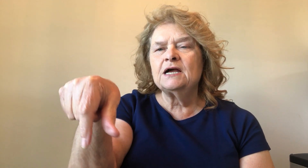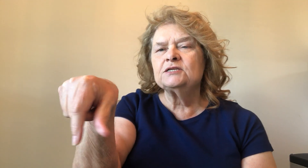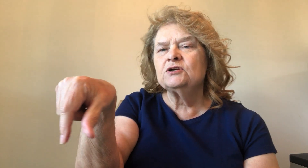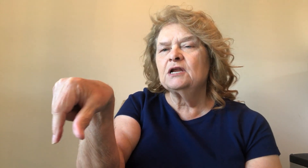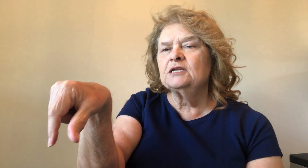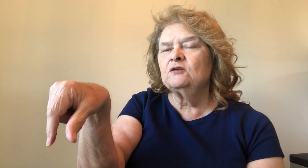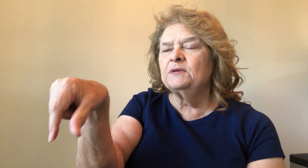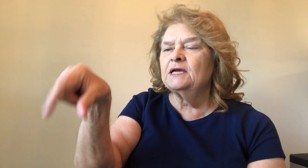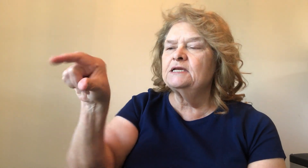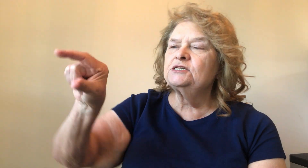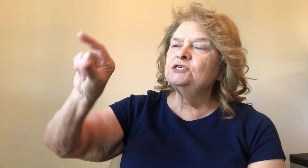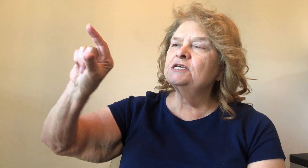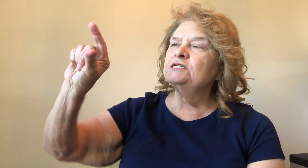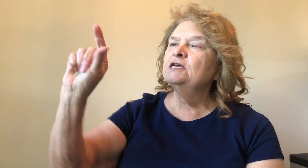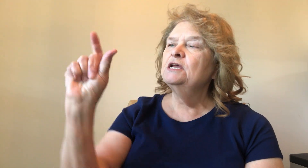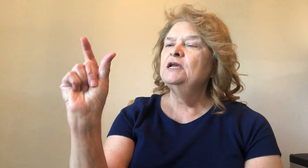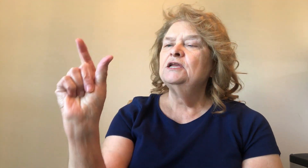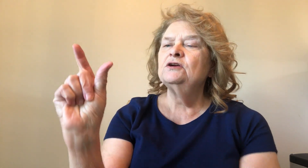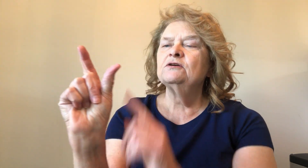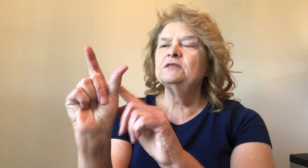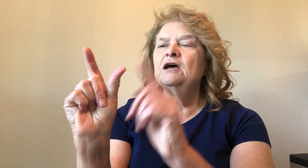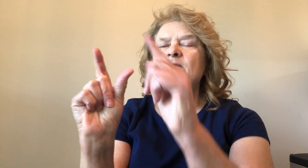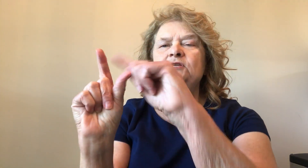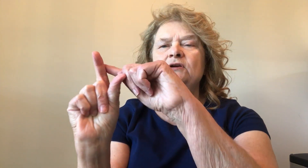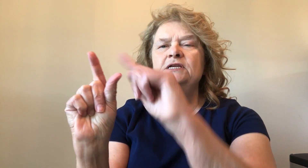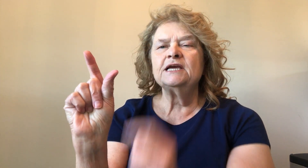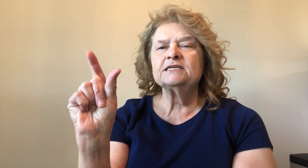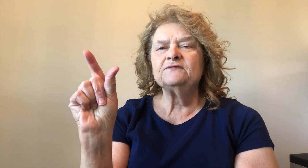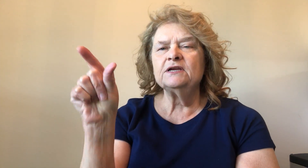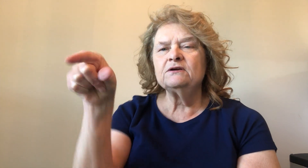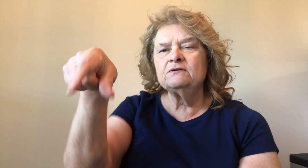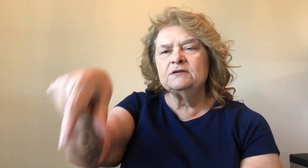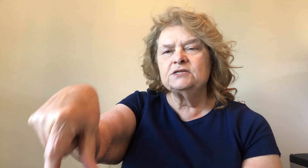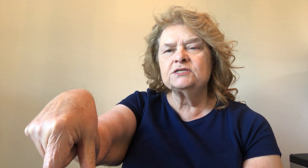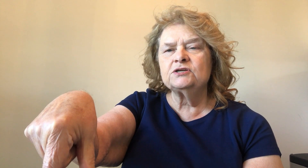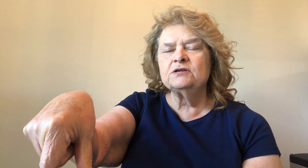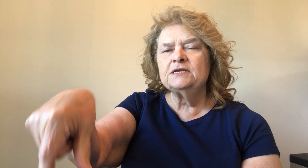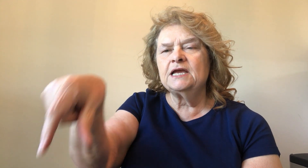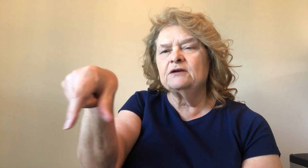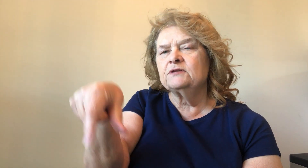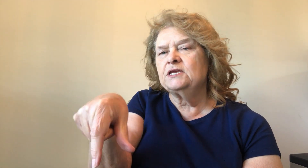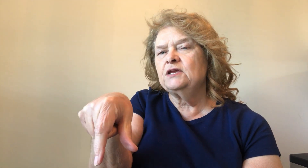turn it a little bit. It's just your thumb and your index finger. You just turn it down. Q,